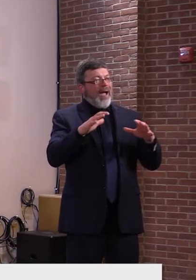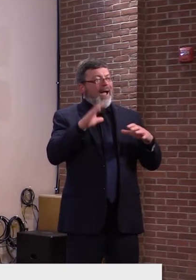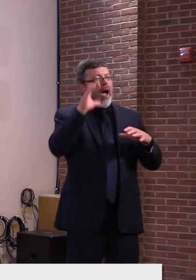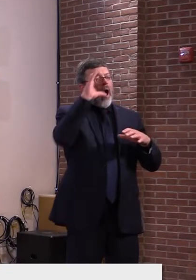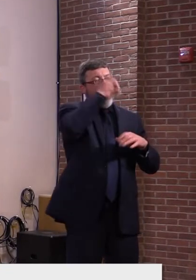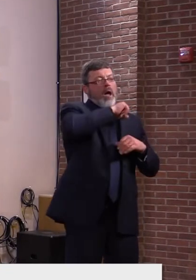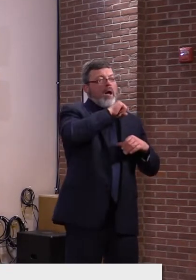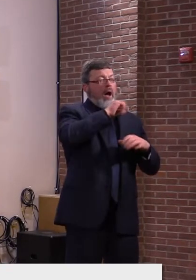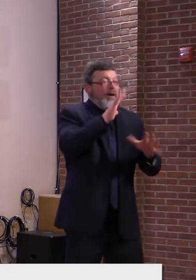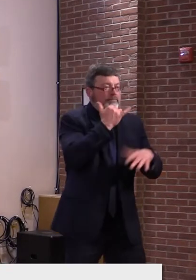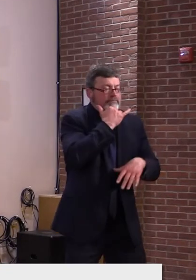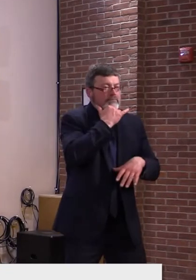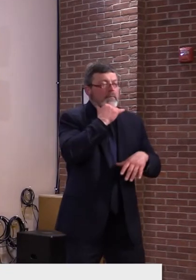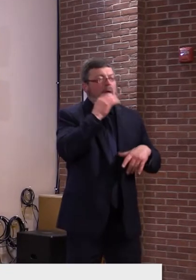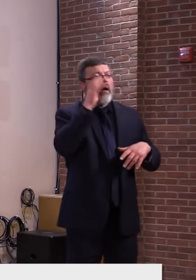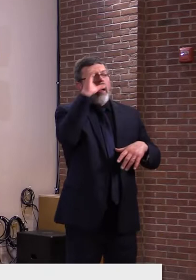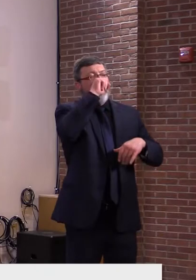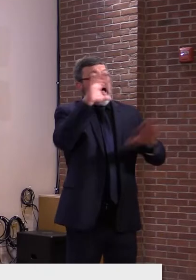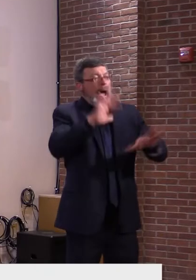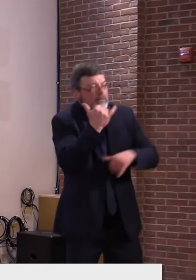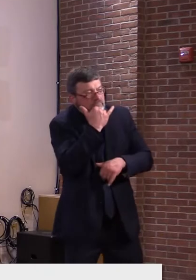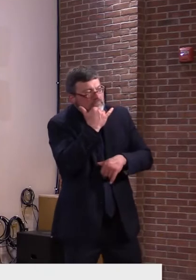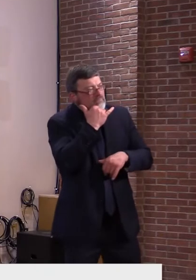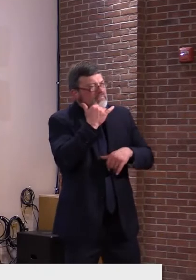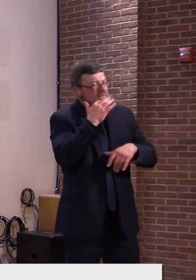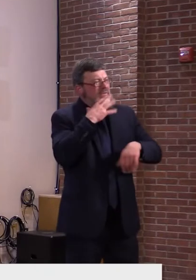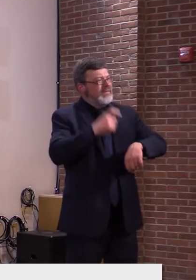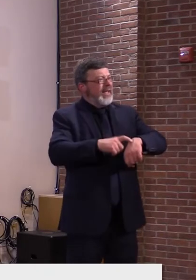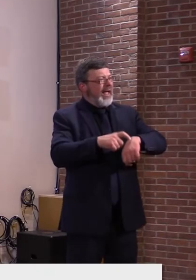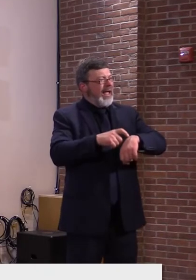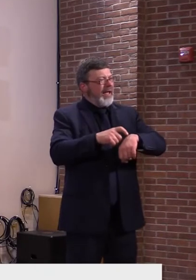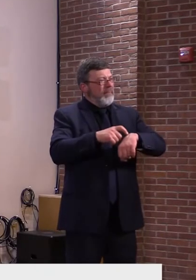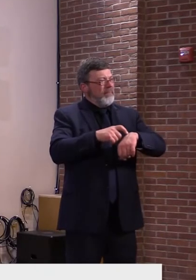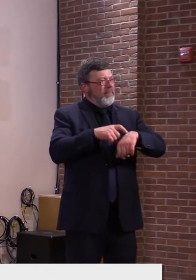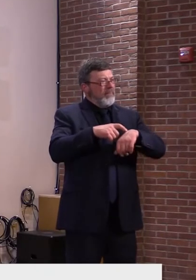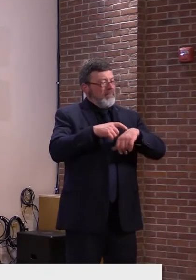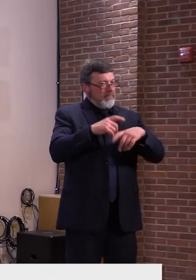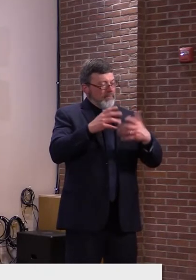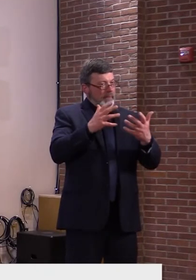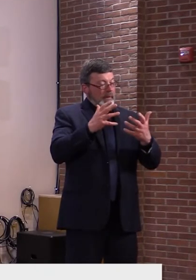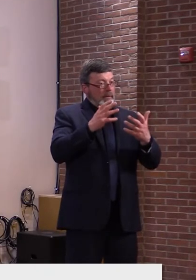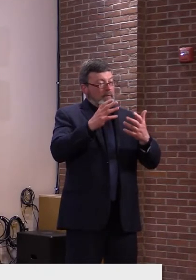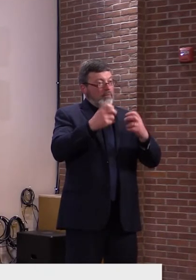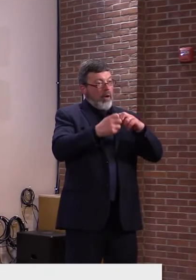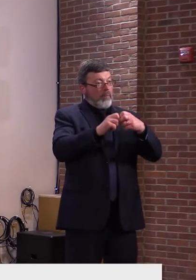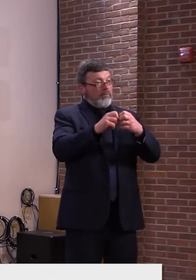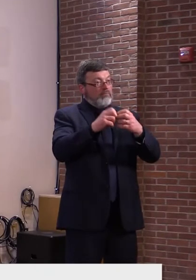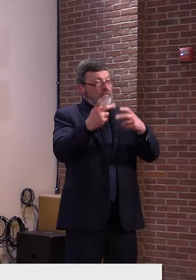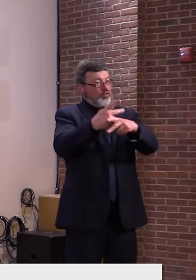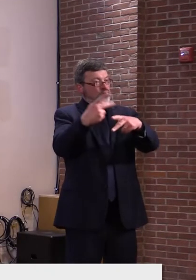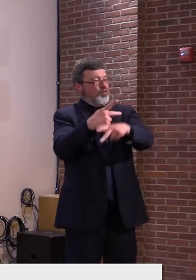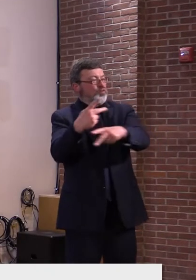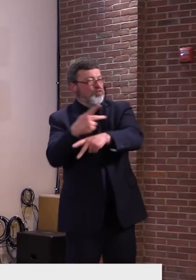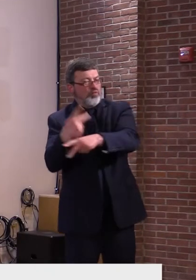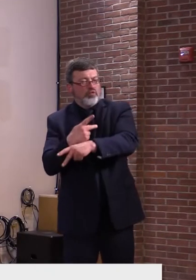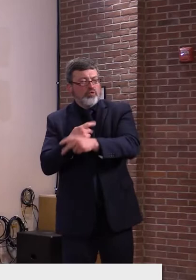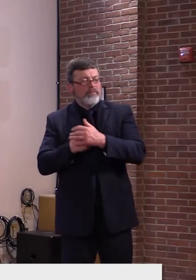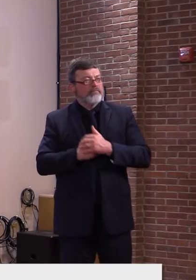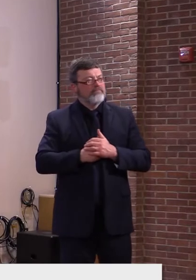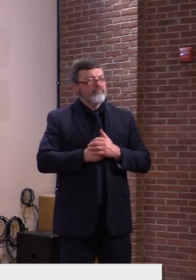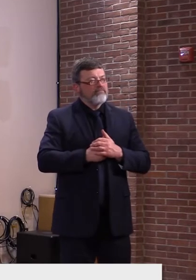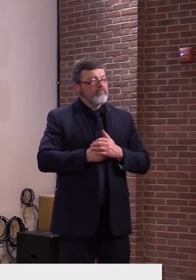fund for too long. That's what's gotten us into this problem. So that would eliminate some of that. But I just want to be clear that the